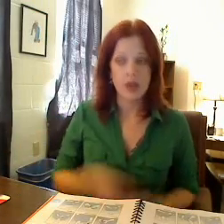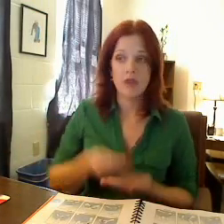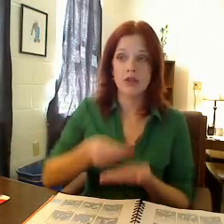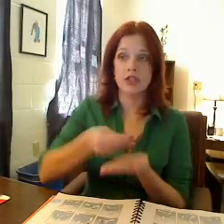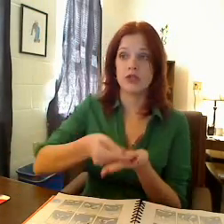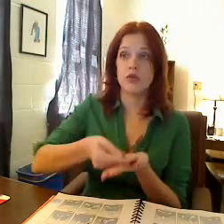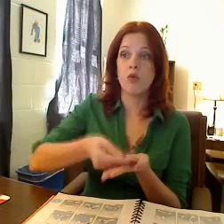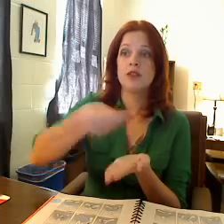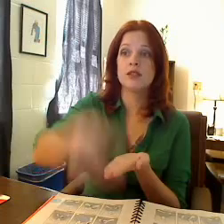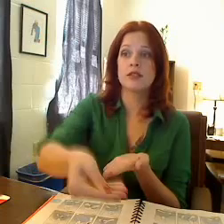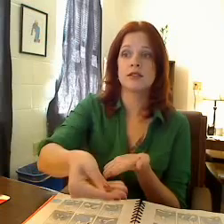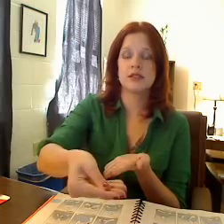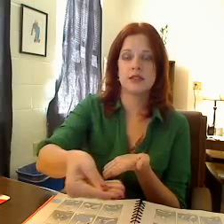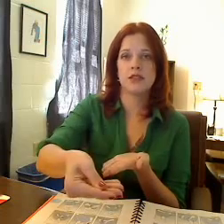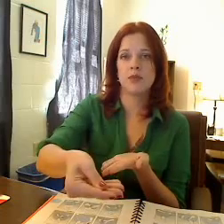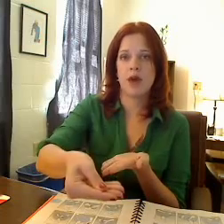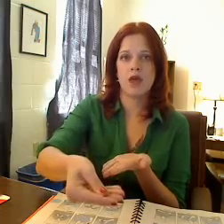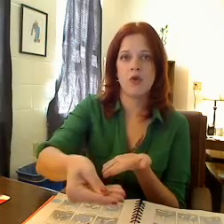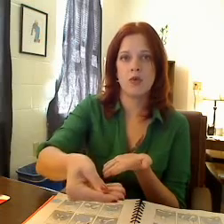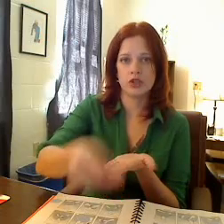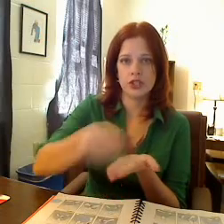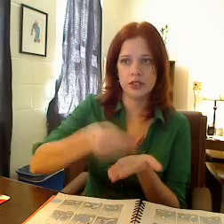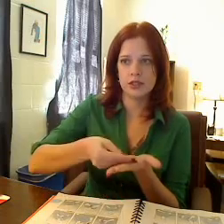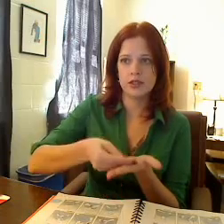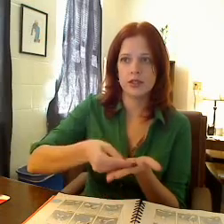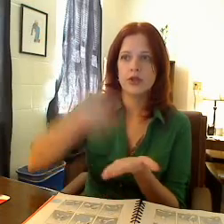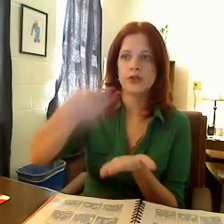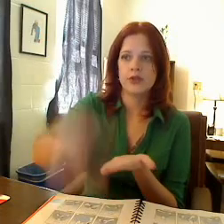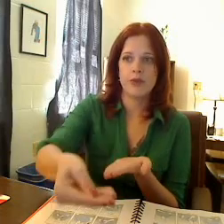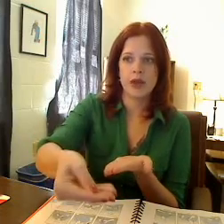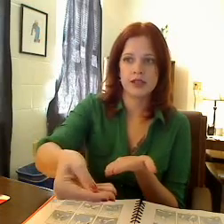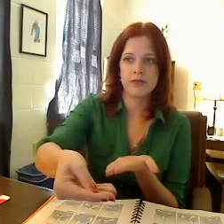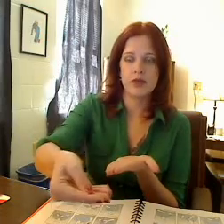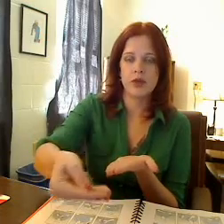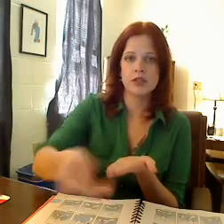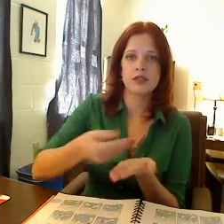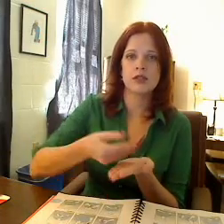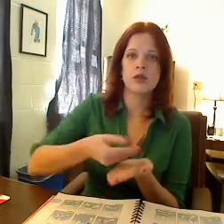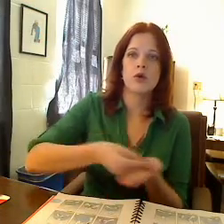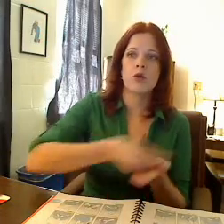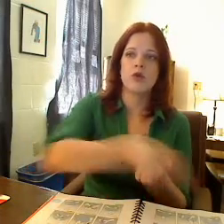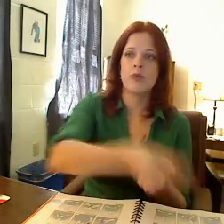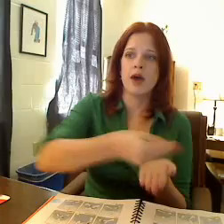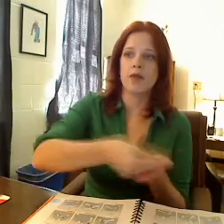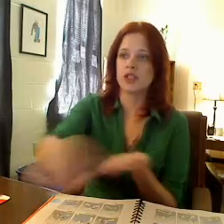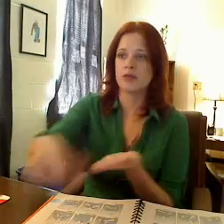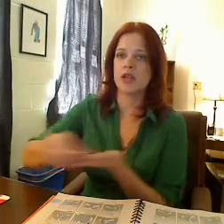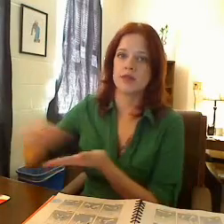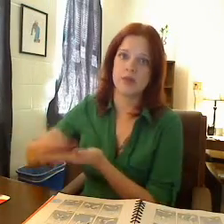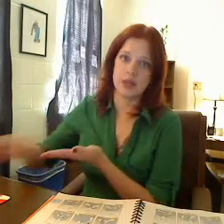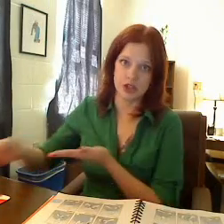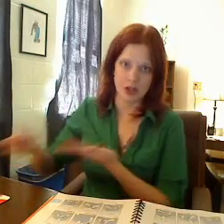If you just do it once, it's to buy or purchase. So you buy something once, or if you buy multiple times, it becomes